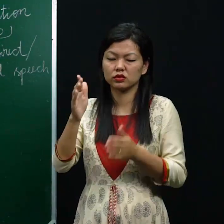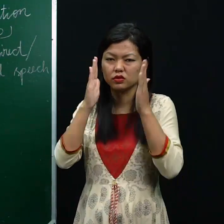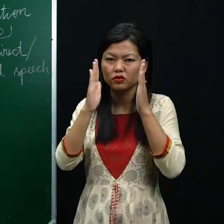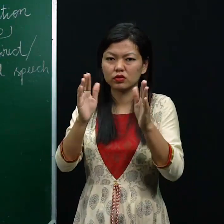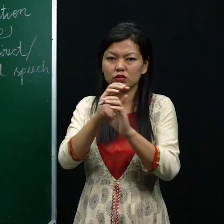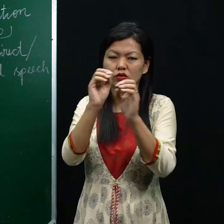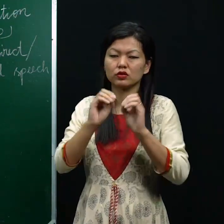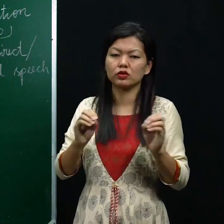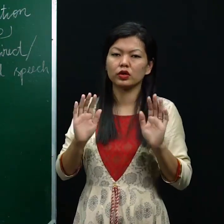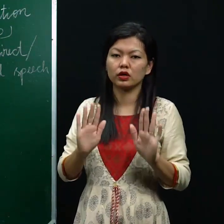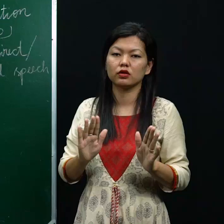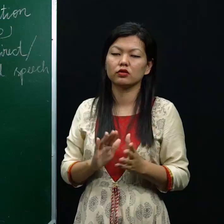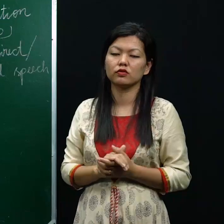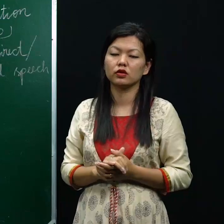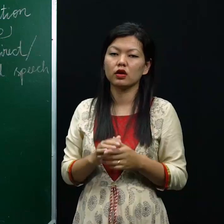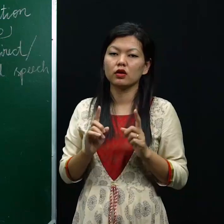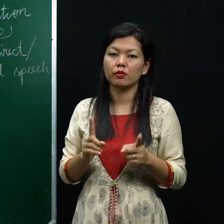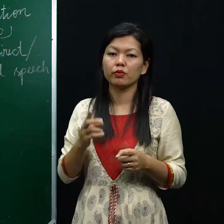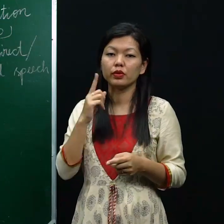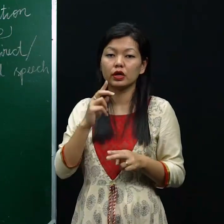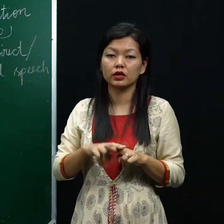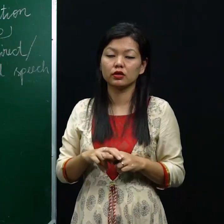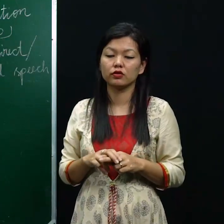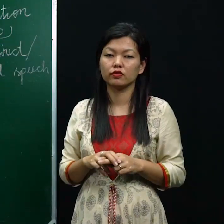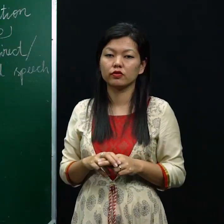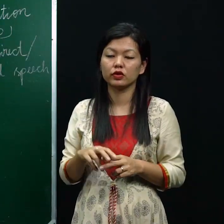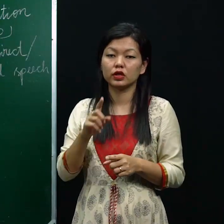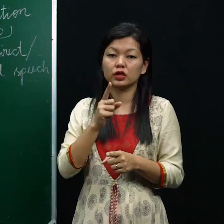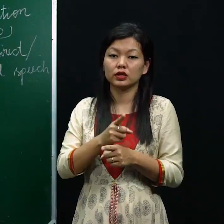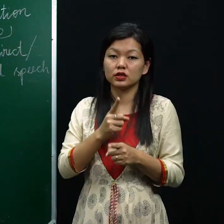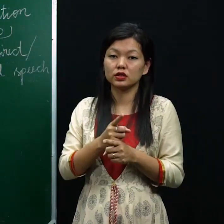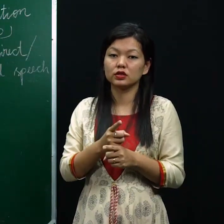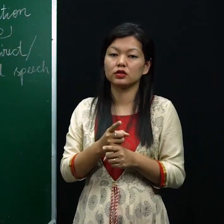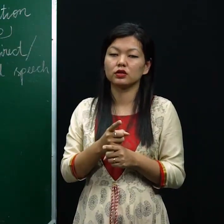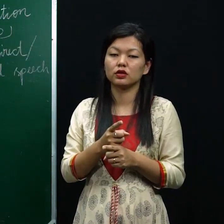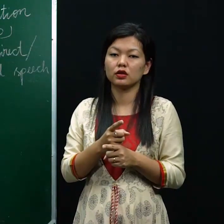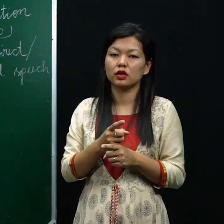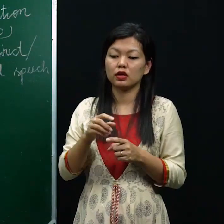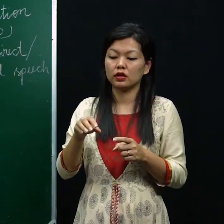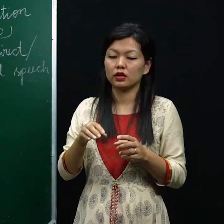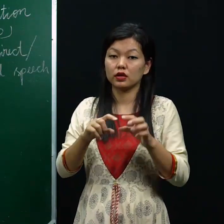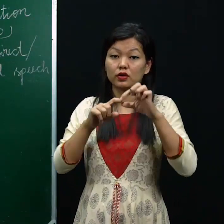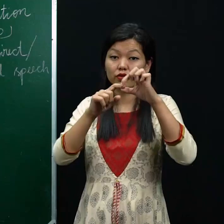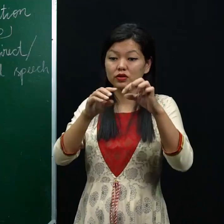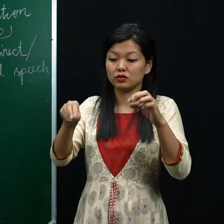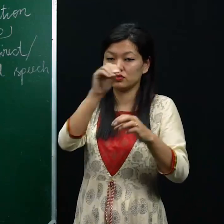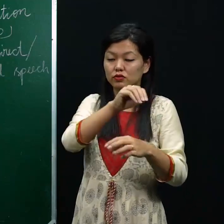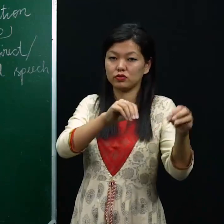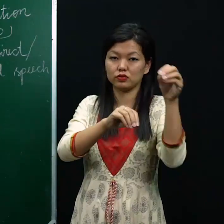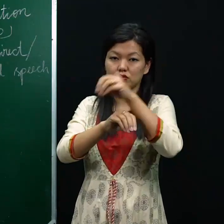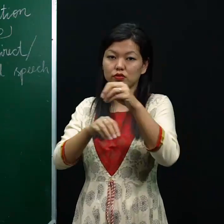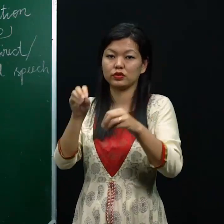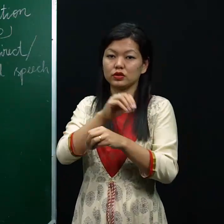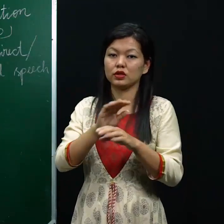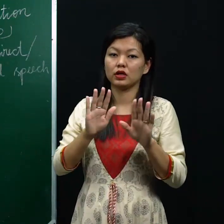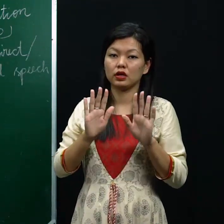sources in this present day, but if at all the teacher twists the questions or the teacher changes the sentence, it